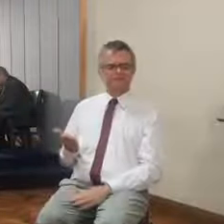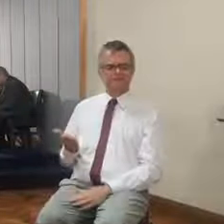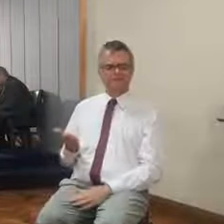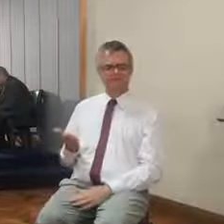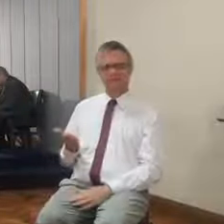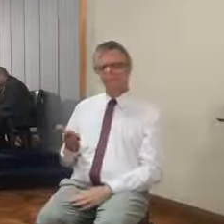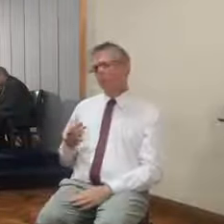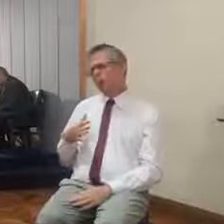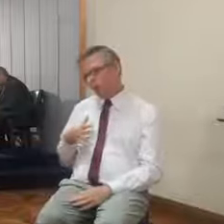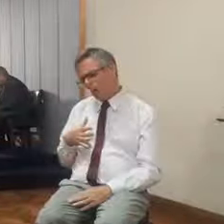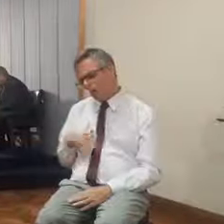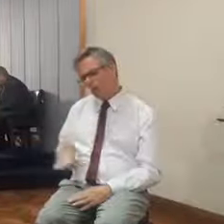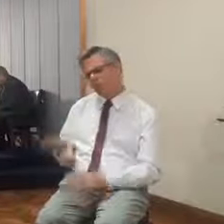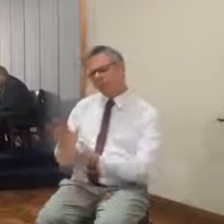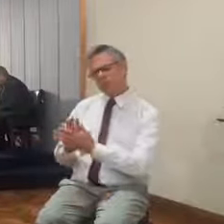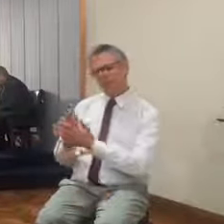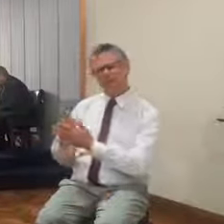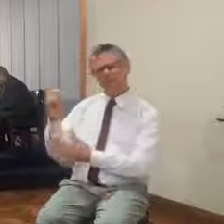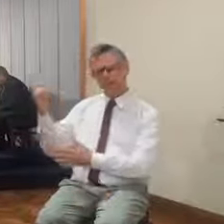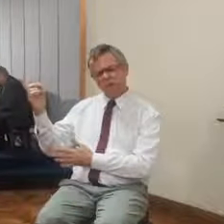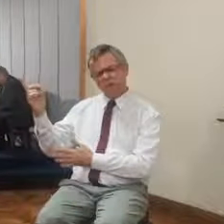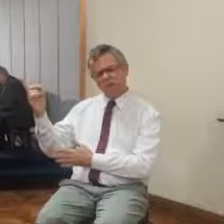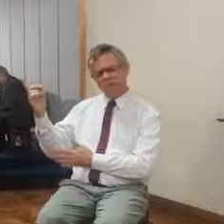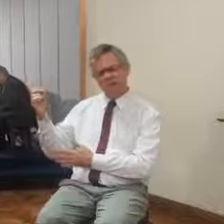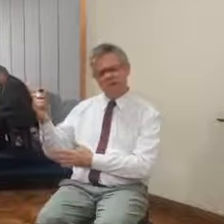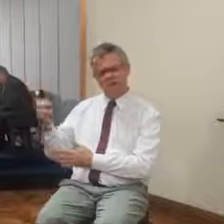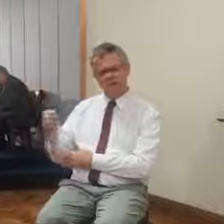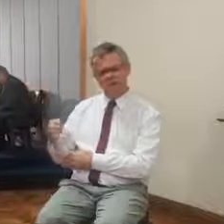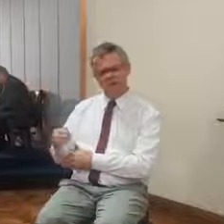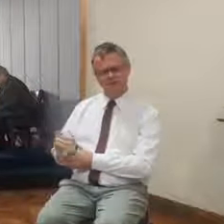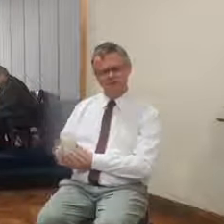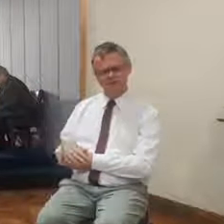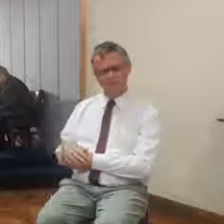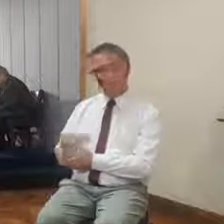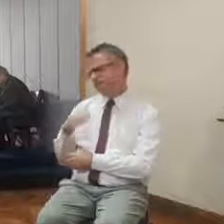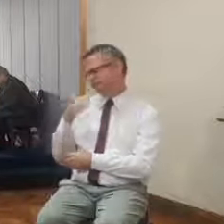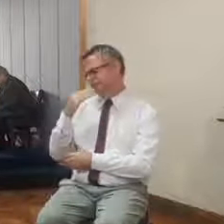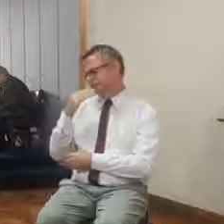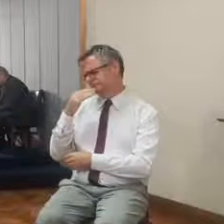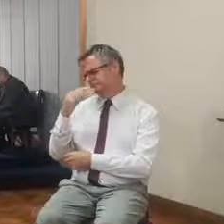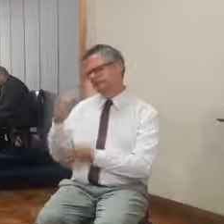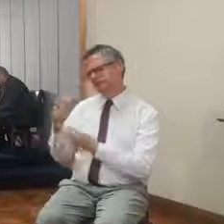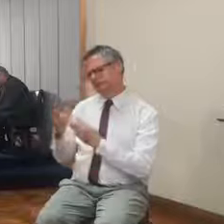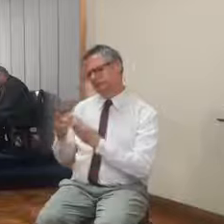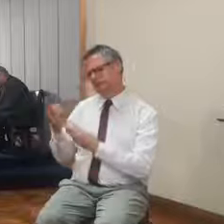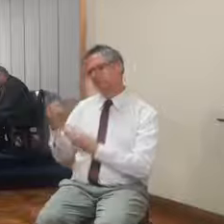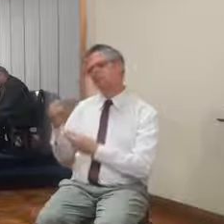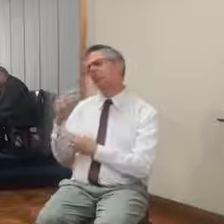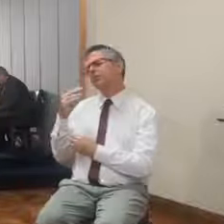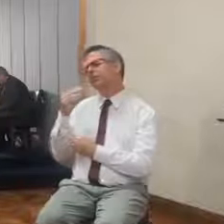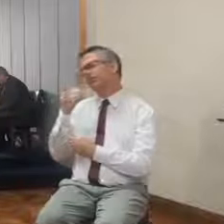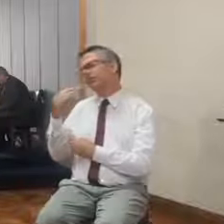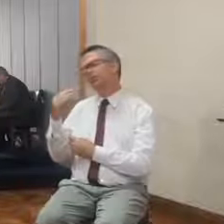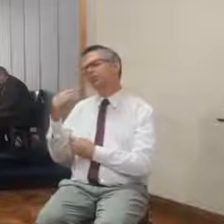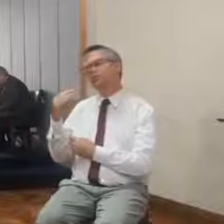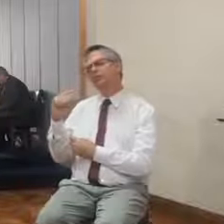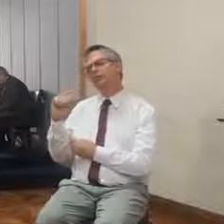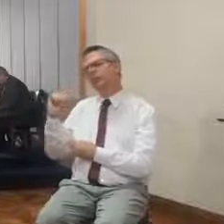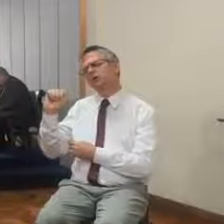to please thee and ever to walk before thee. O gracious God, we come to thank thee for thy holy